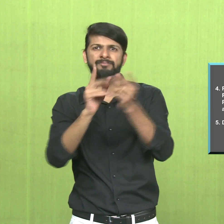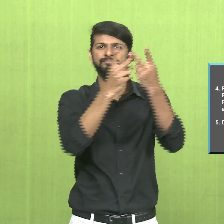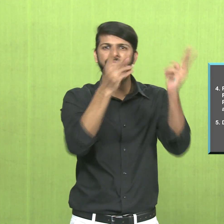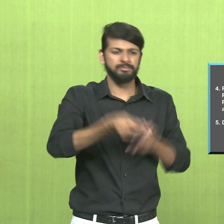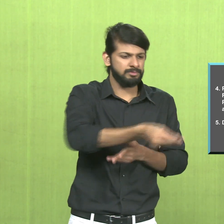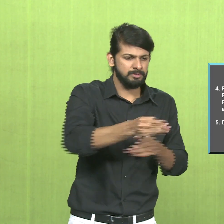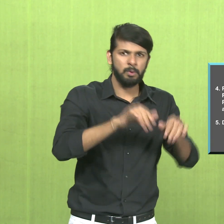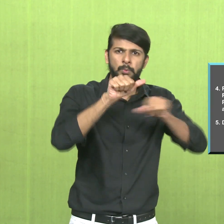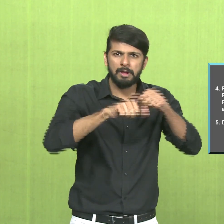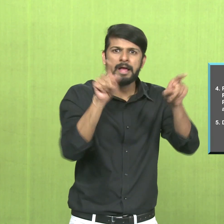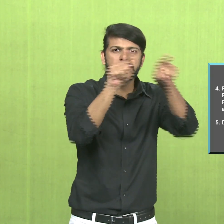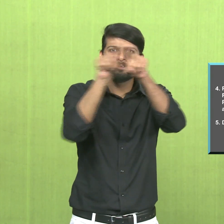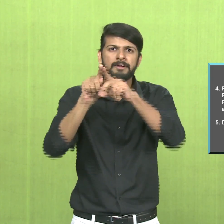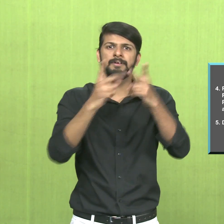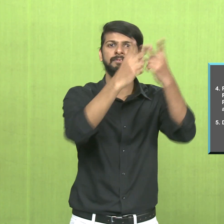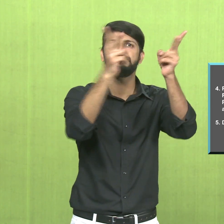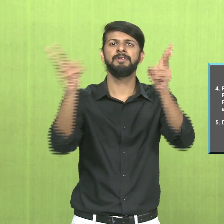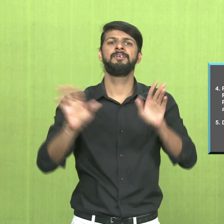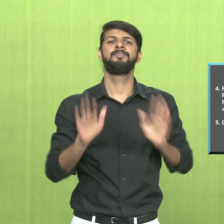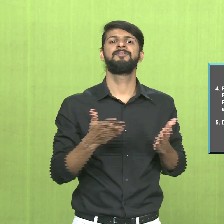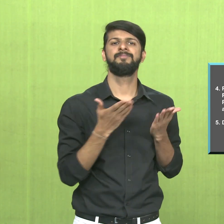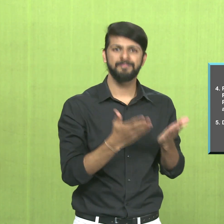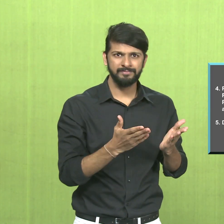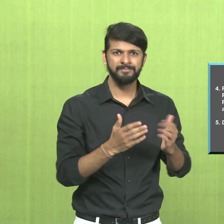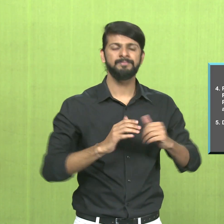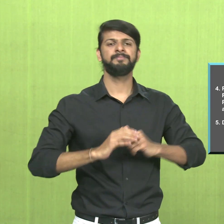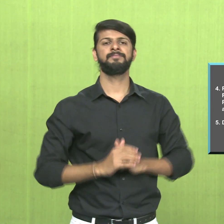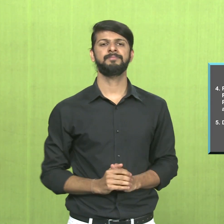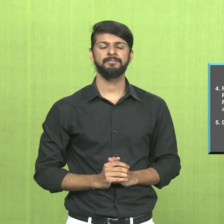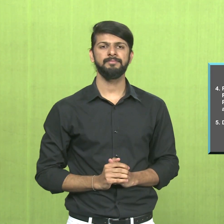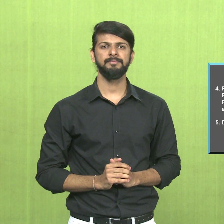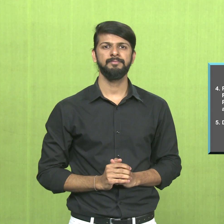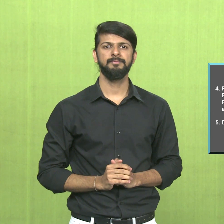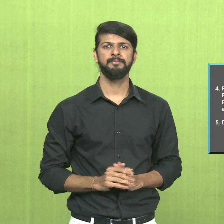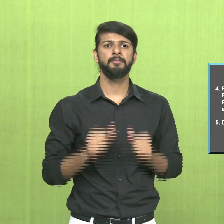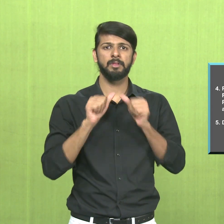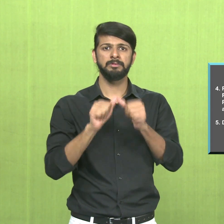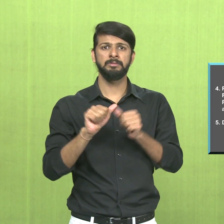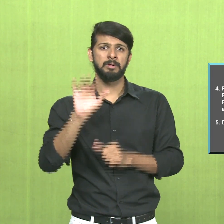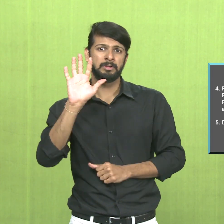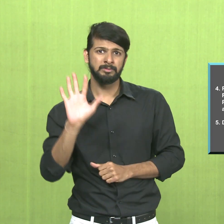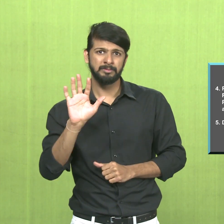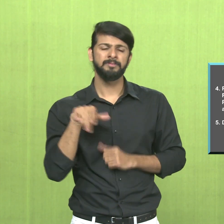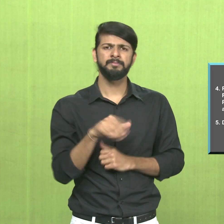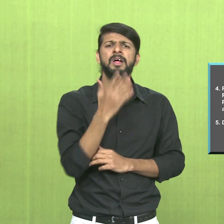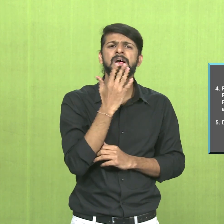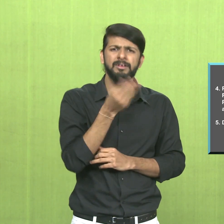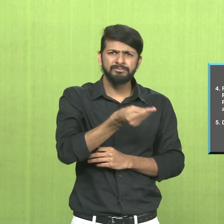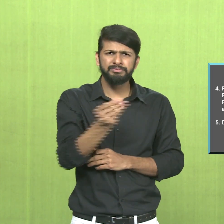So, these are the various names of the decorations with dry medium or dry colors in various states of India. Answer